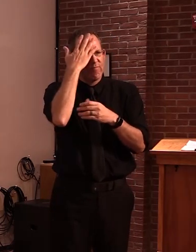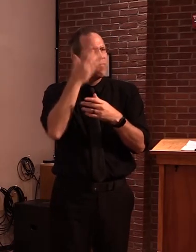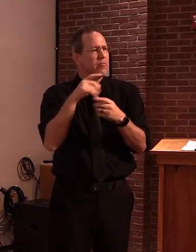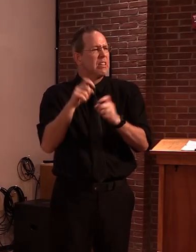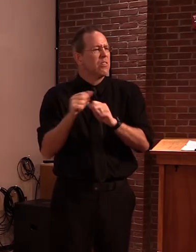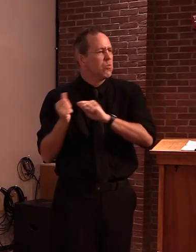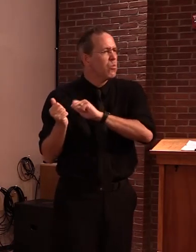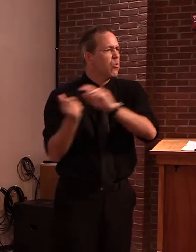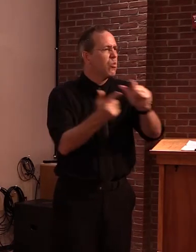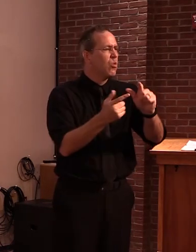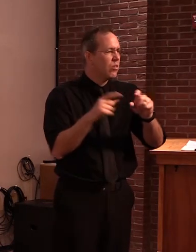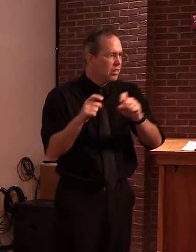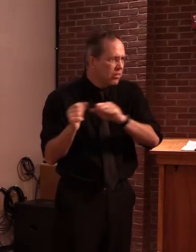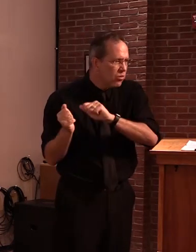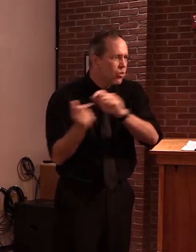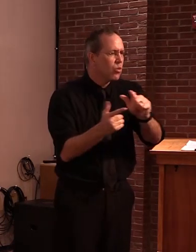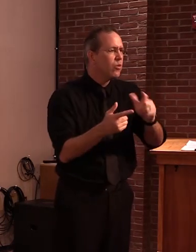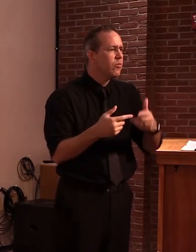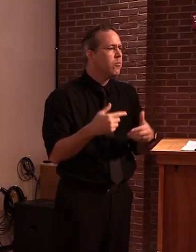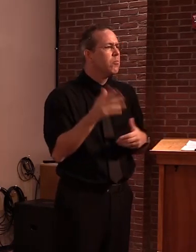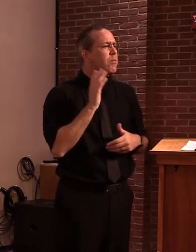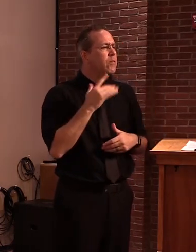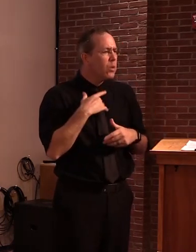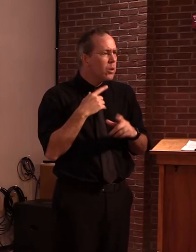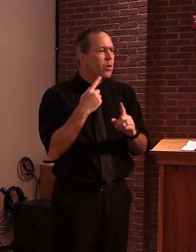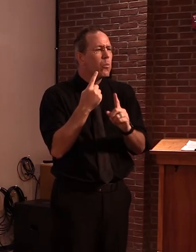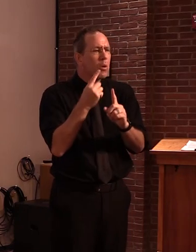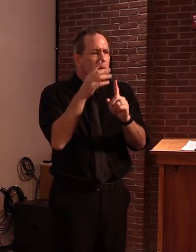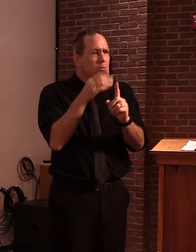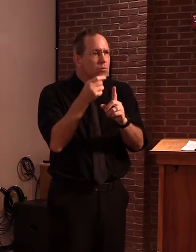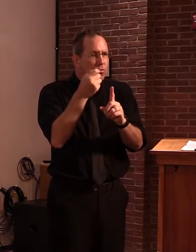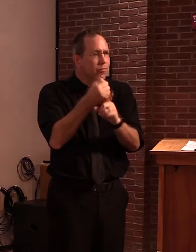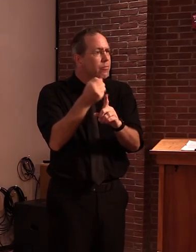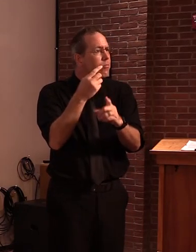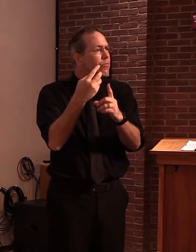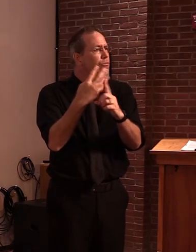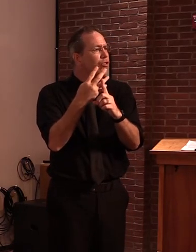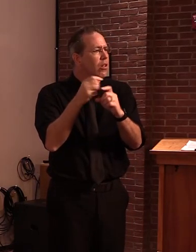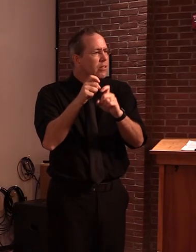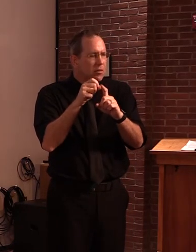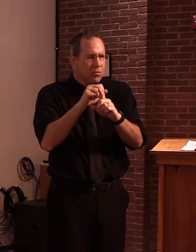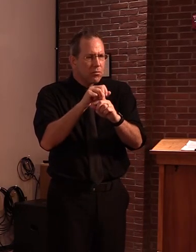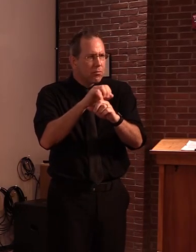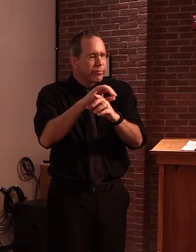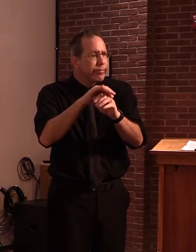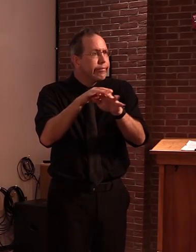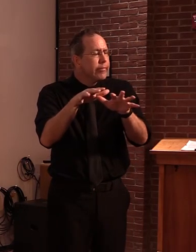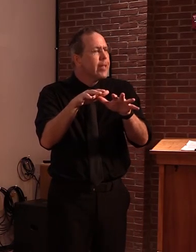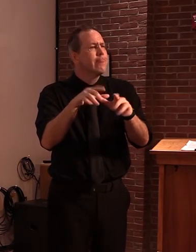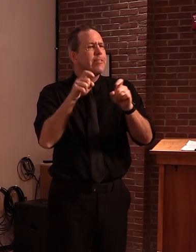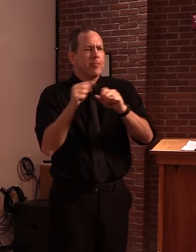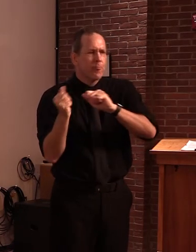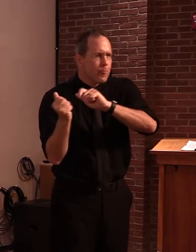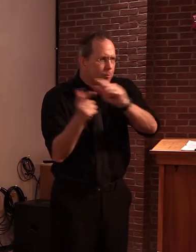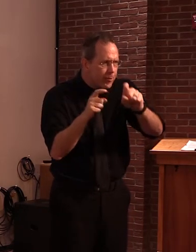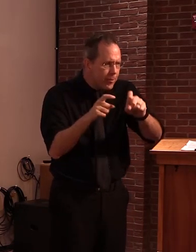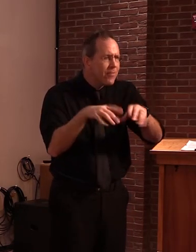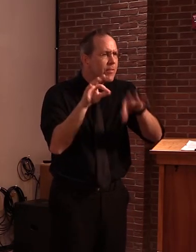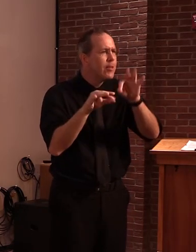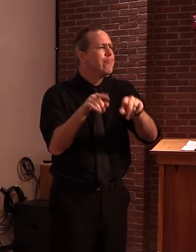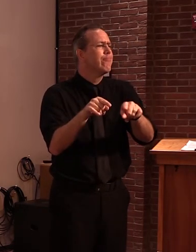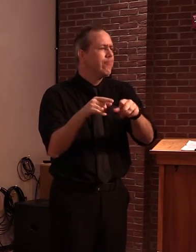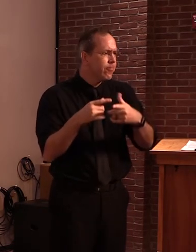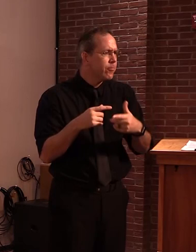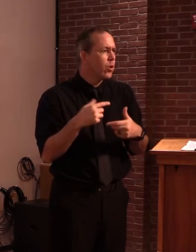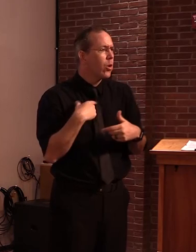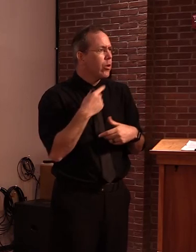aggressively tested our facilities here. And as you recall, Eric, we test one facility just about